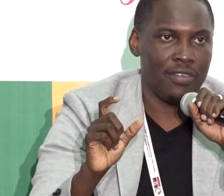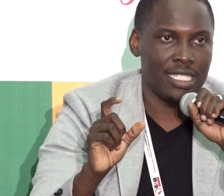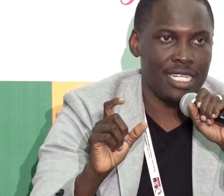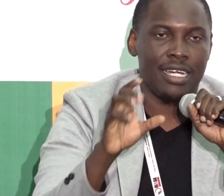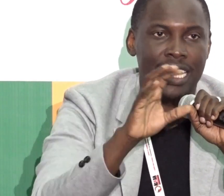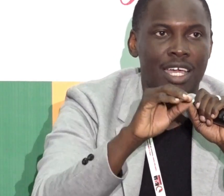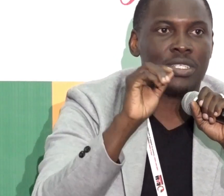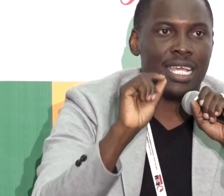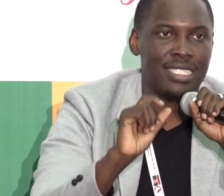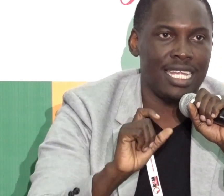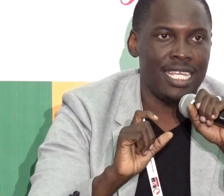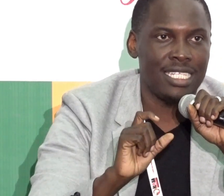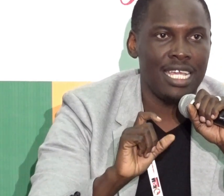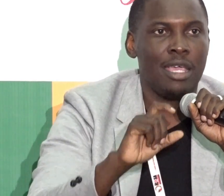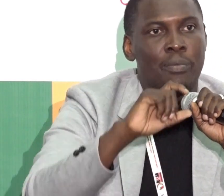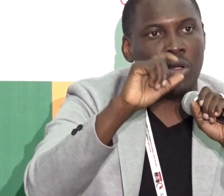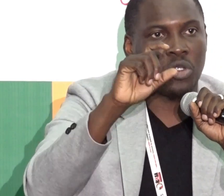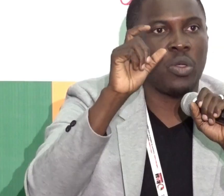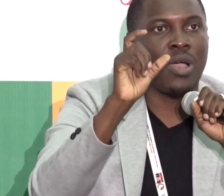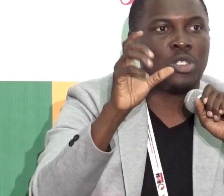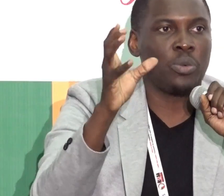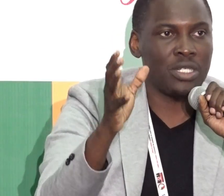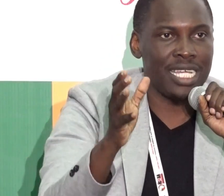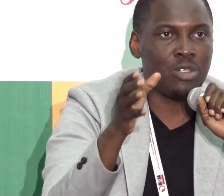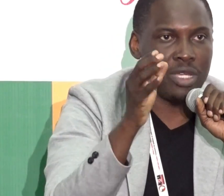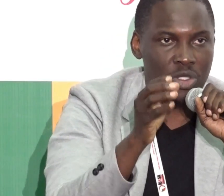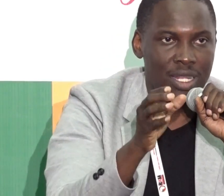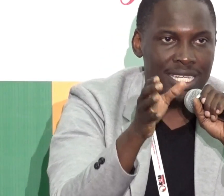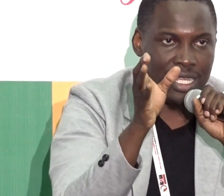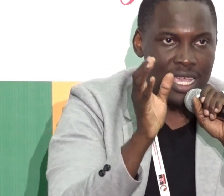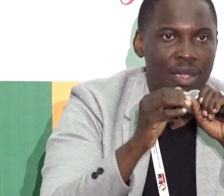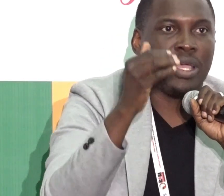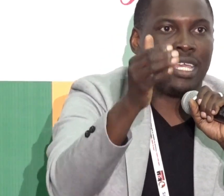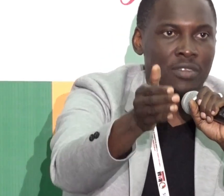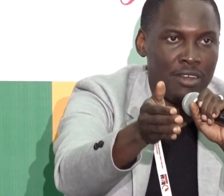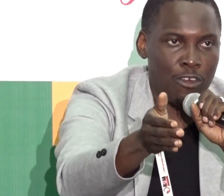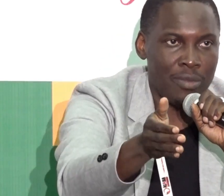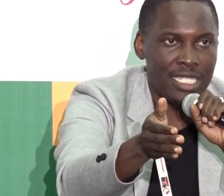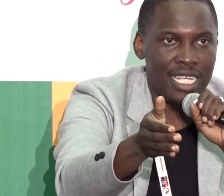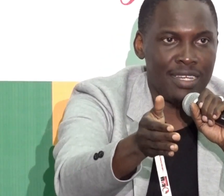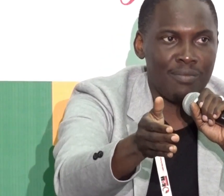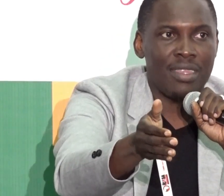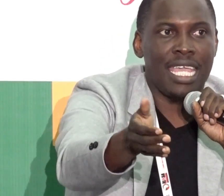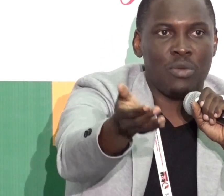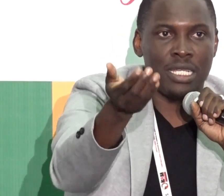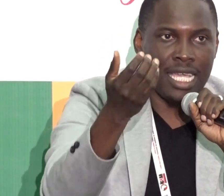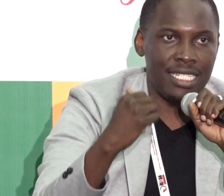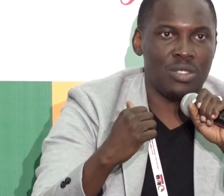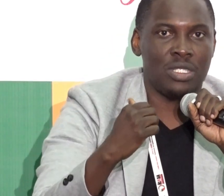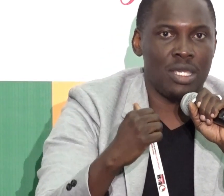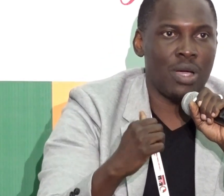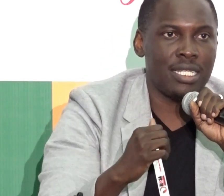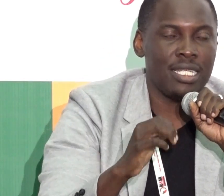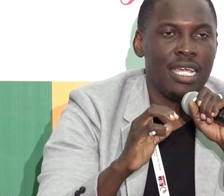HIV Prevention. Right now it's counselor-led because we want to protect, to make sure that we give the information and we